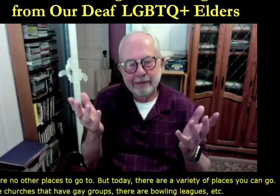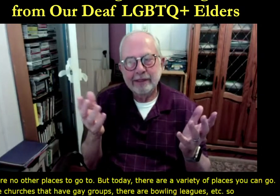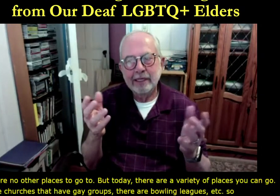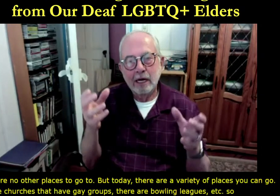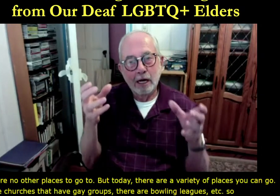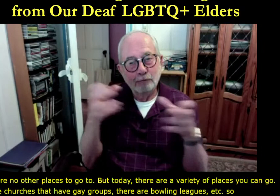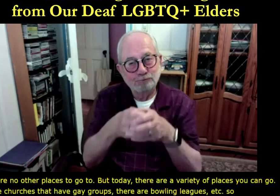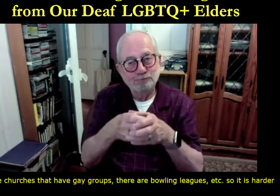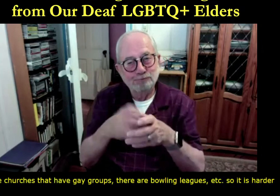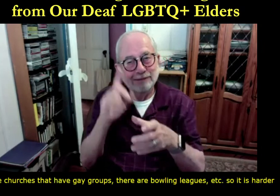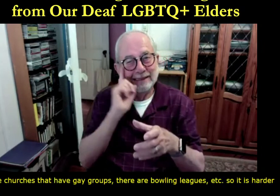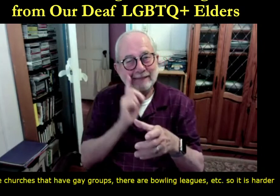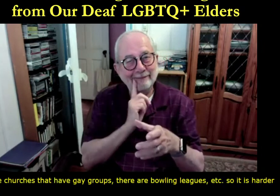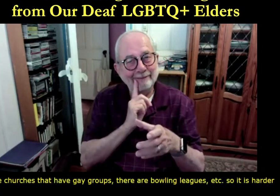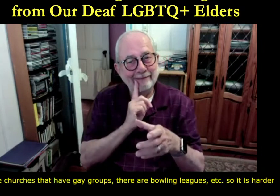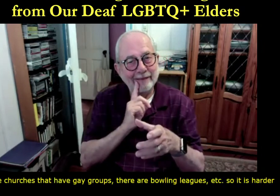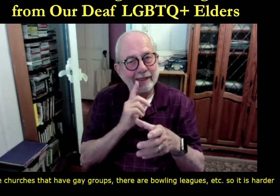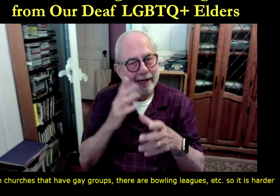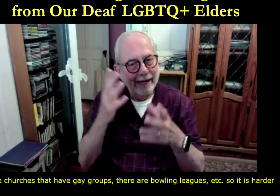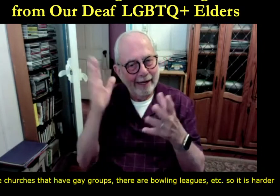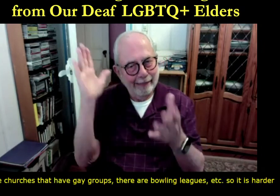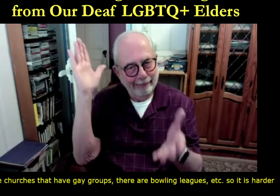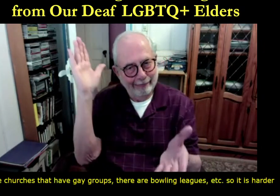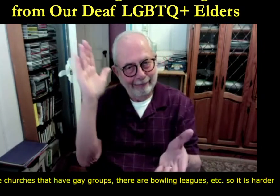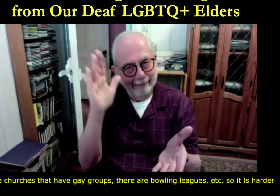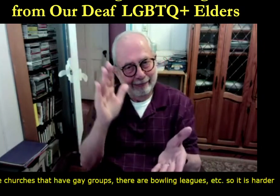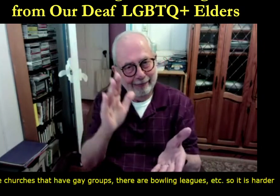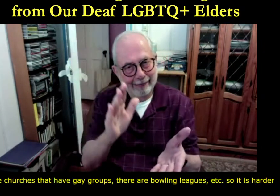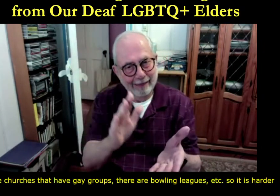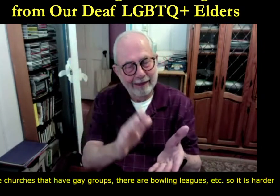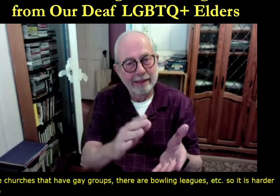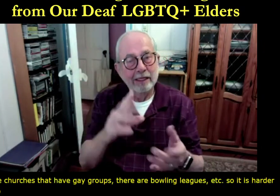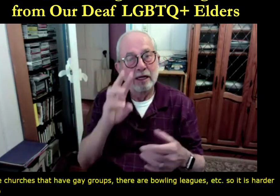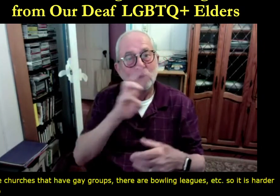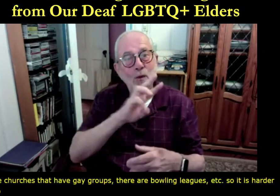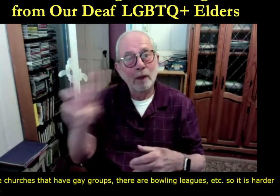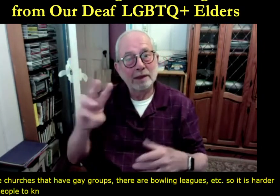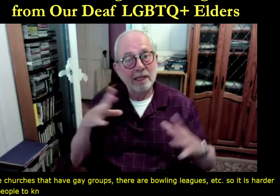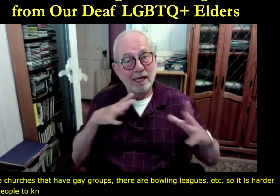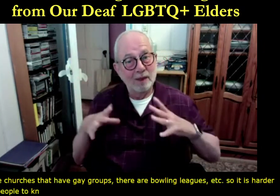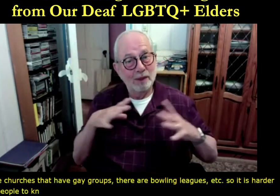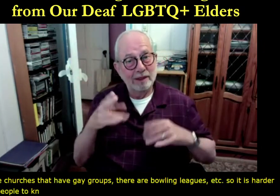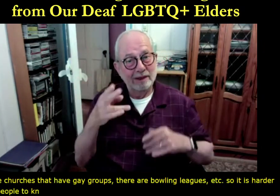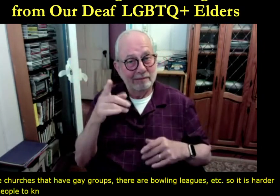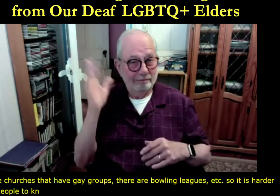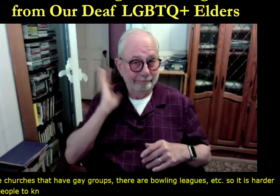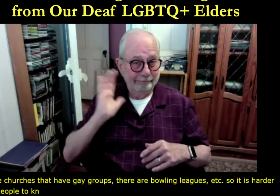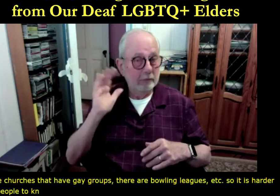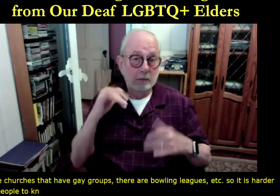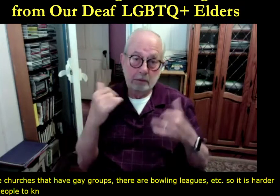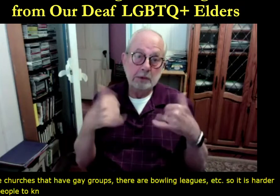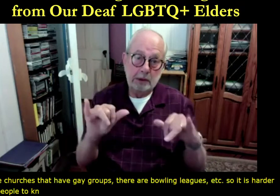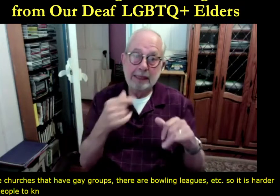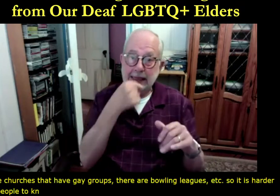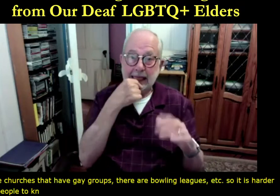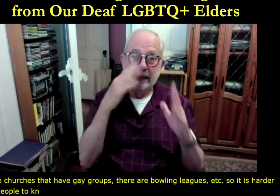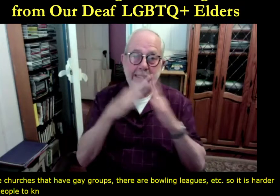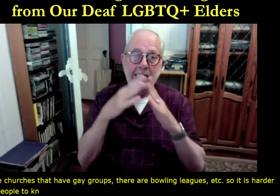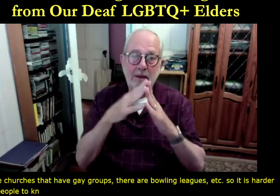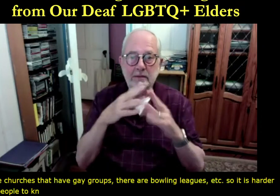people who are not deaf and groups that are focused on deaf people is really kind of they've shrunk over the